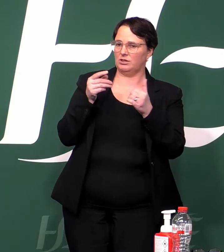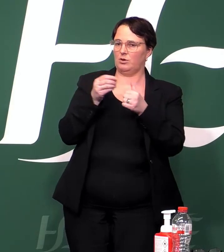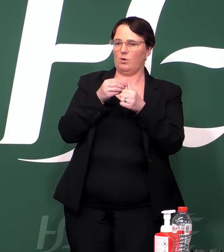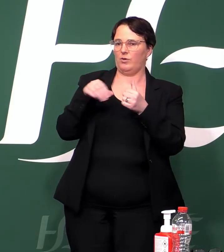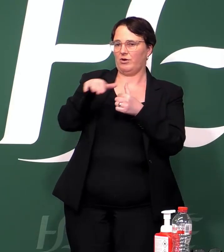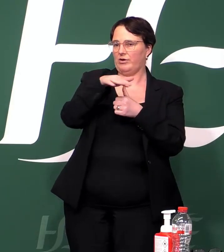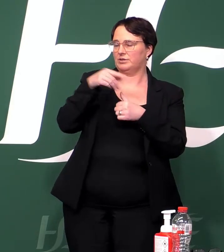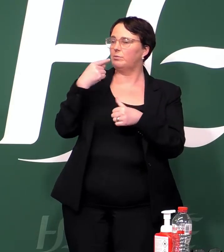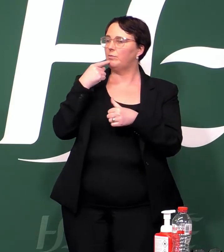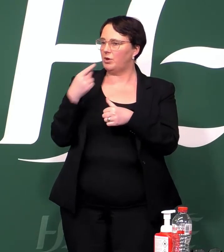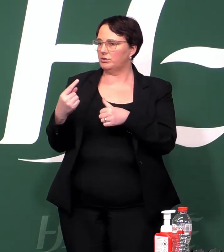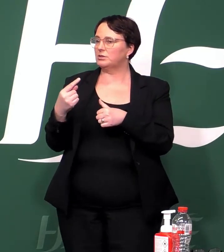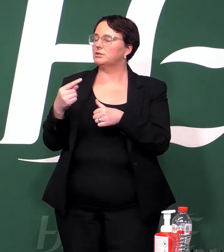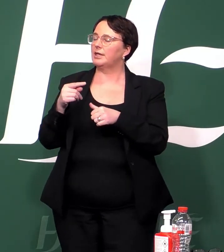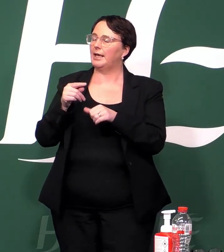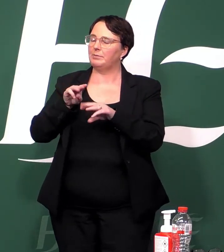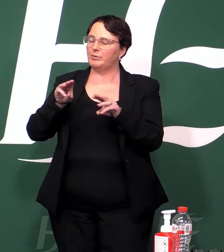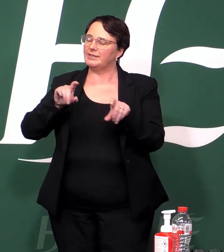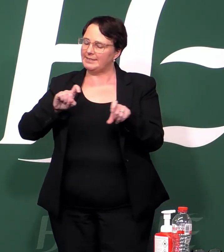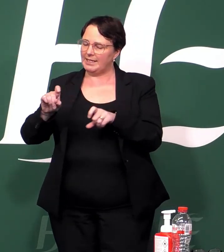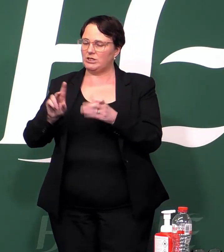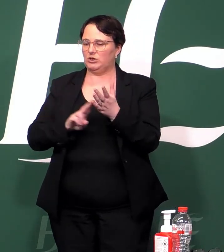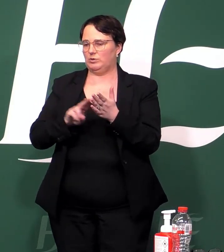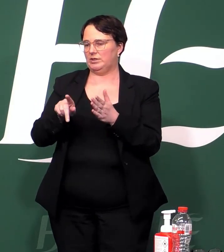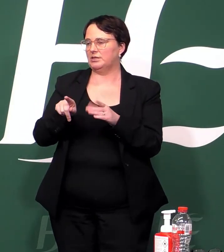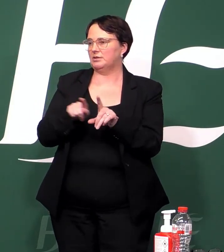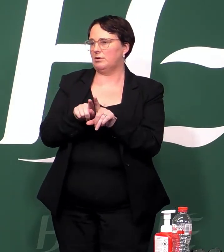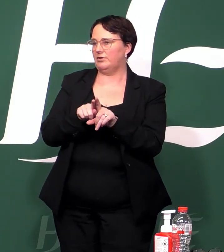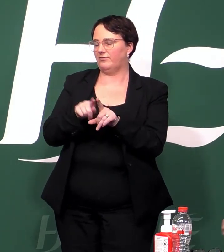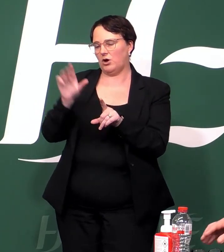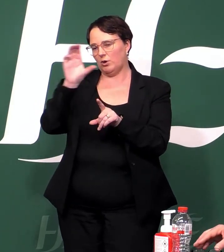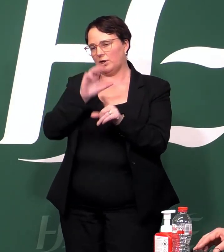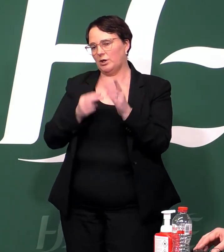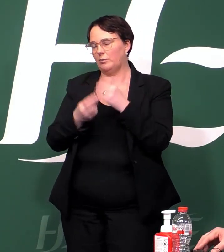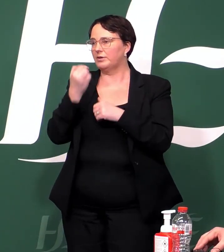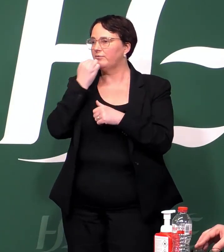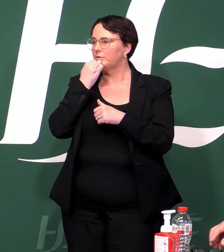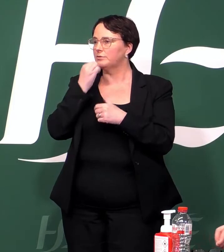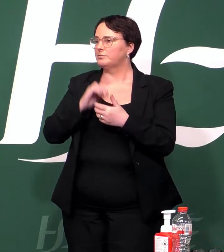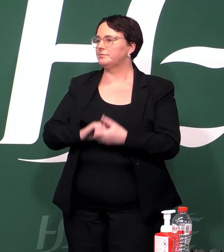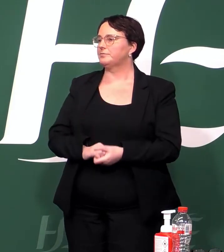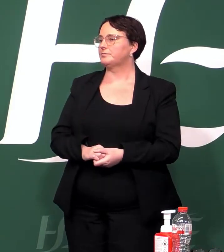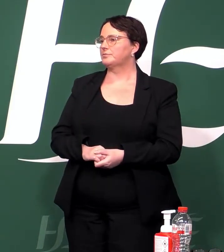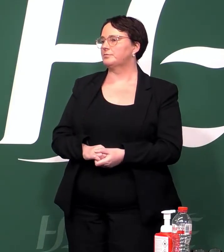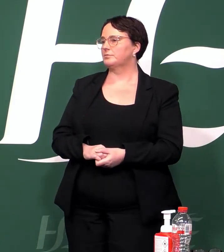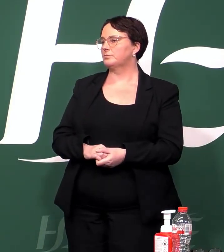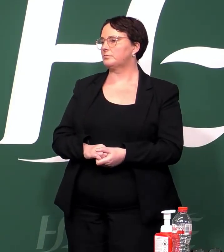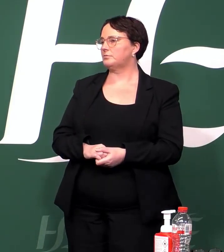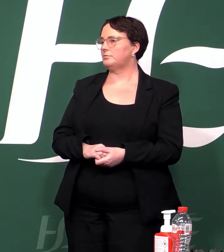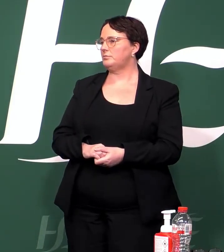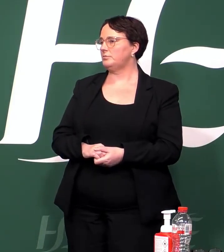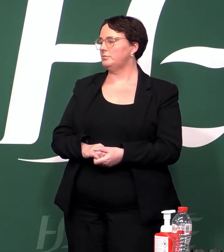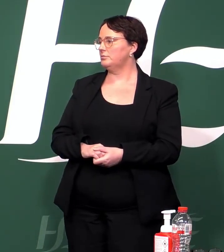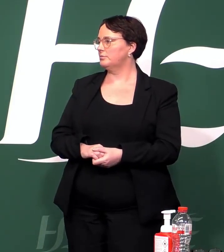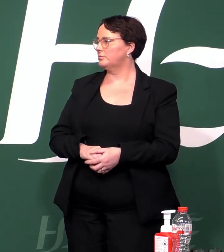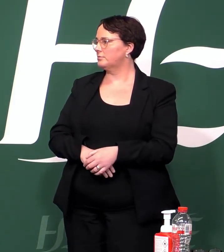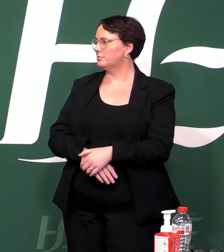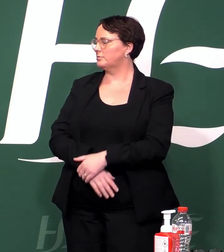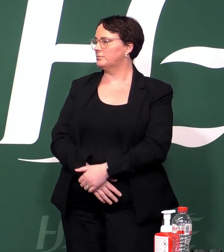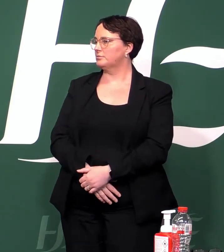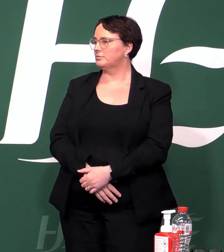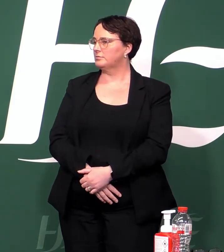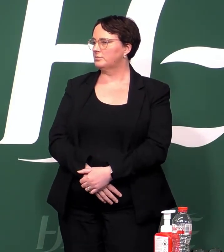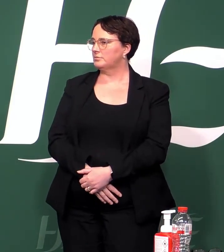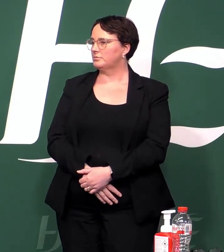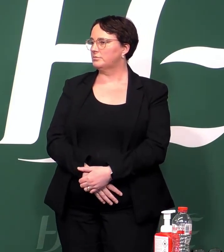of looking at the information, is the other bit of feedback we get. And Paul, I was just wondering, you put in a long shift over the last 2 years, I suppose we all have, but you